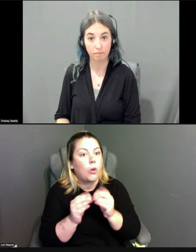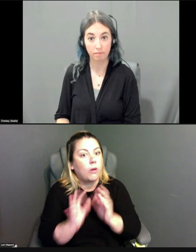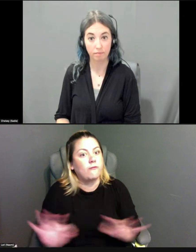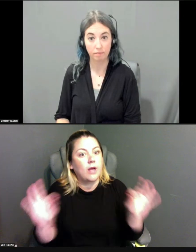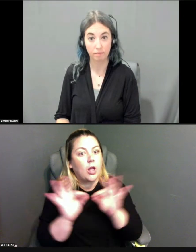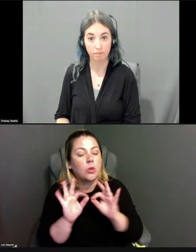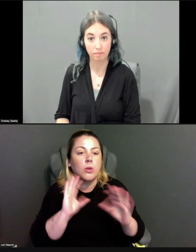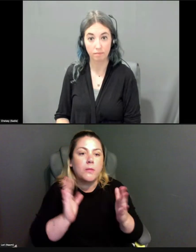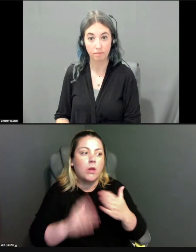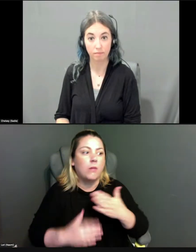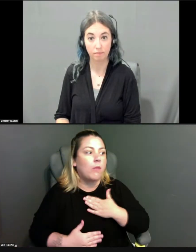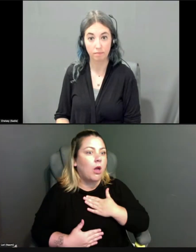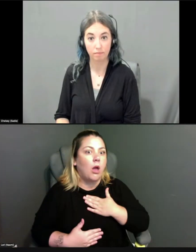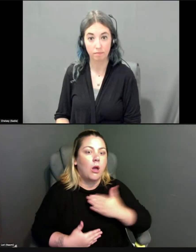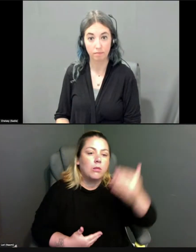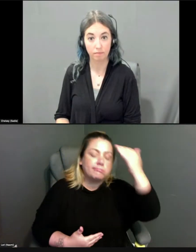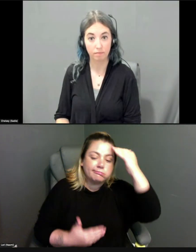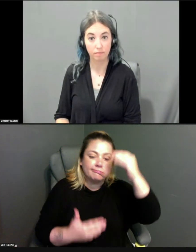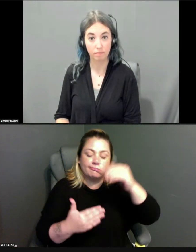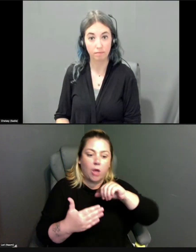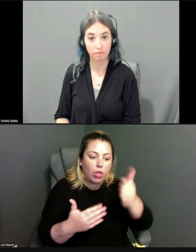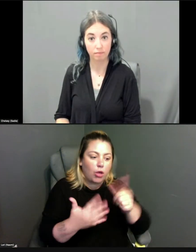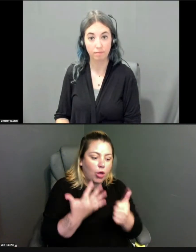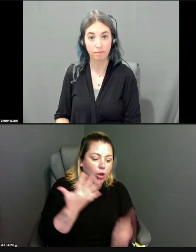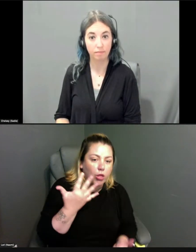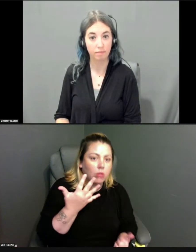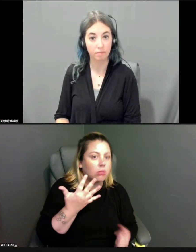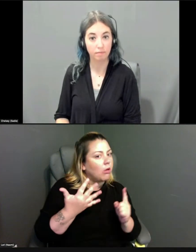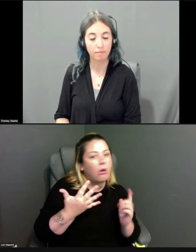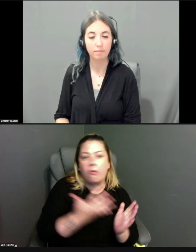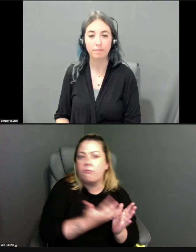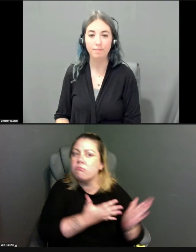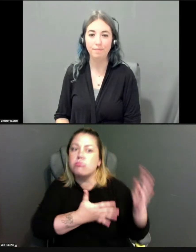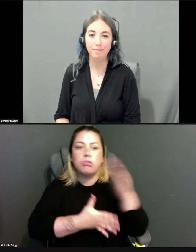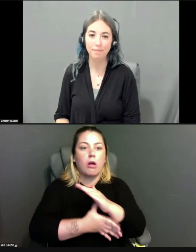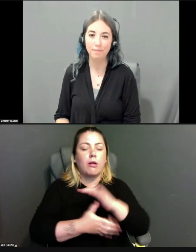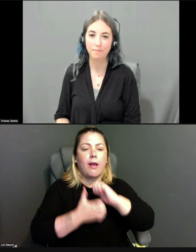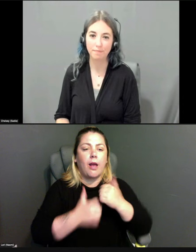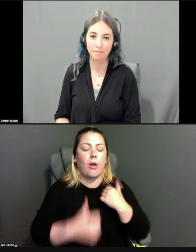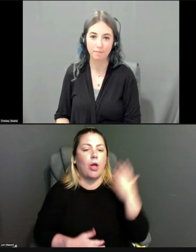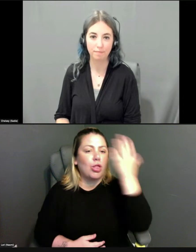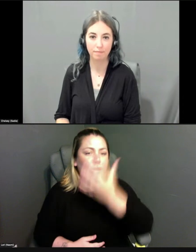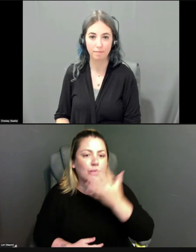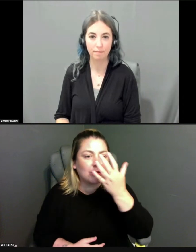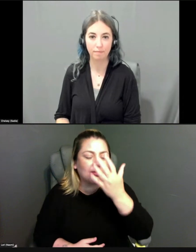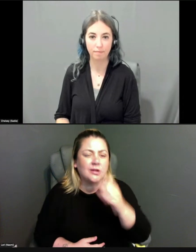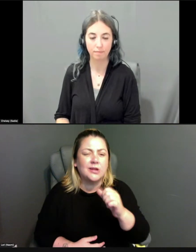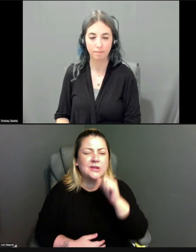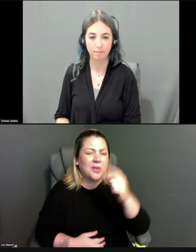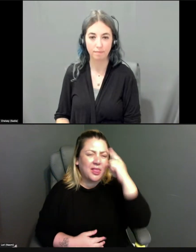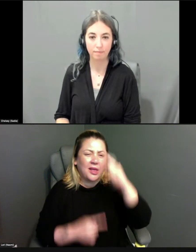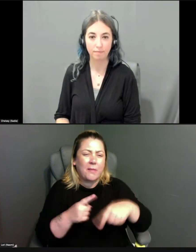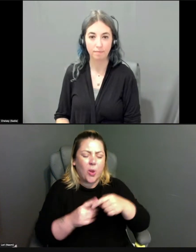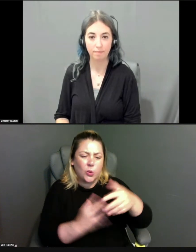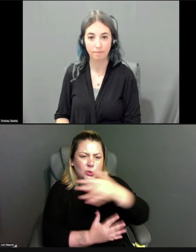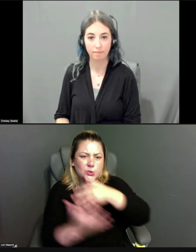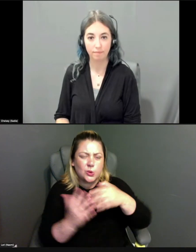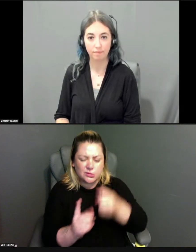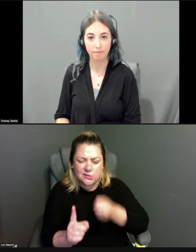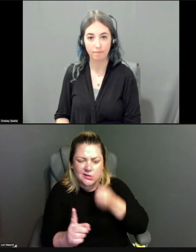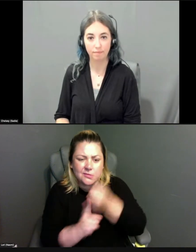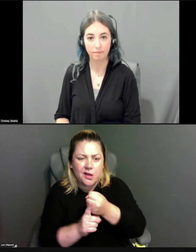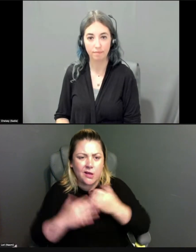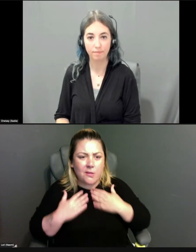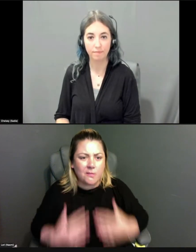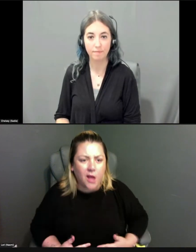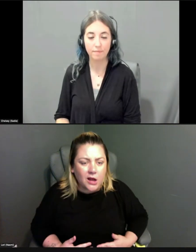It is a culture that ignores all the social and genetic reasons that we have different bodies and